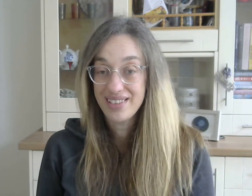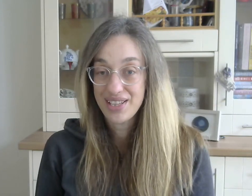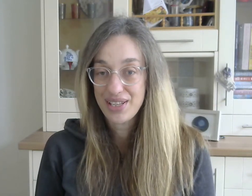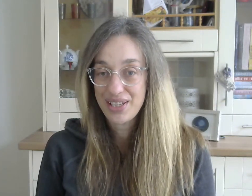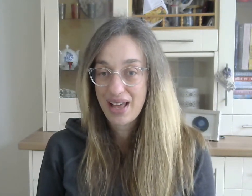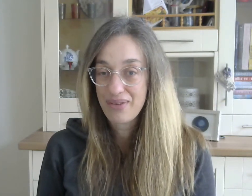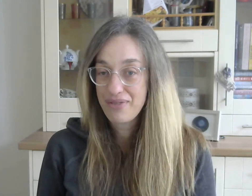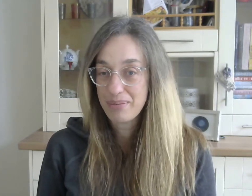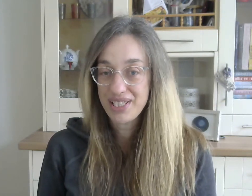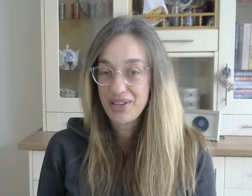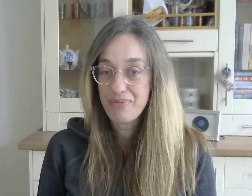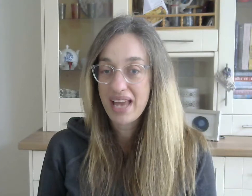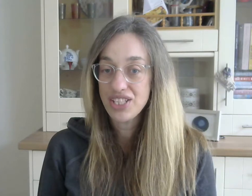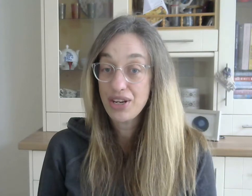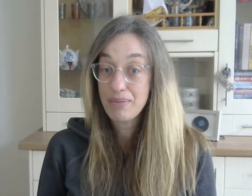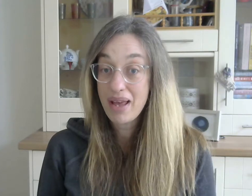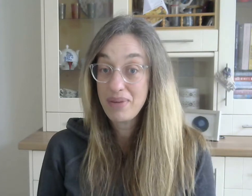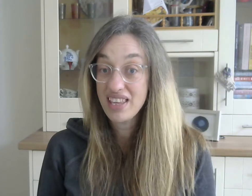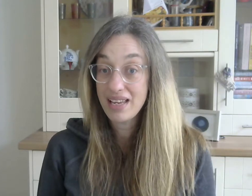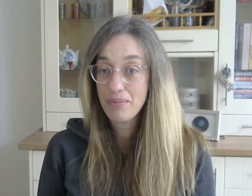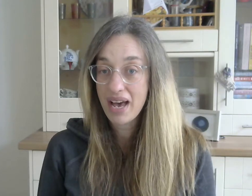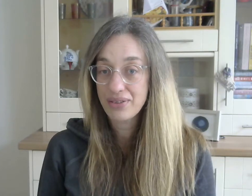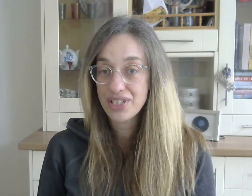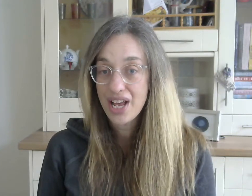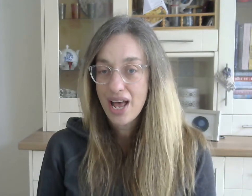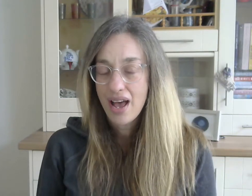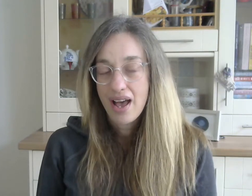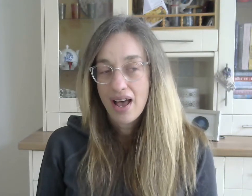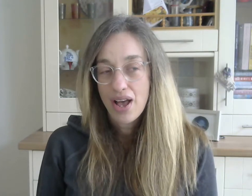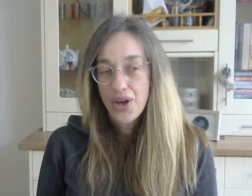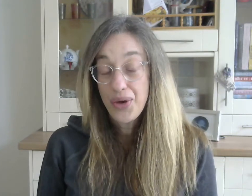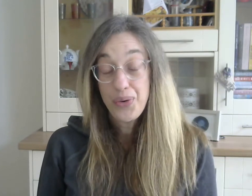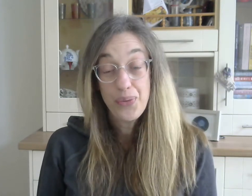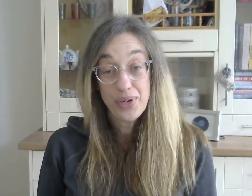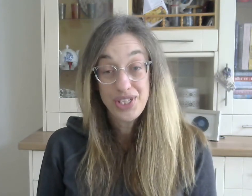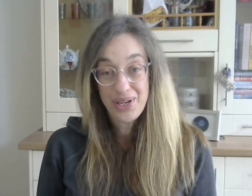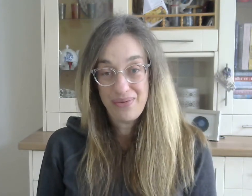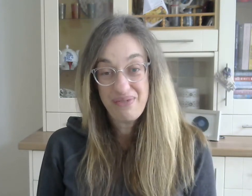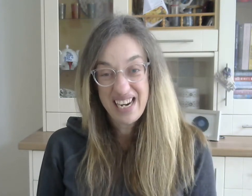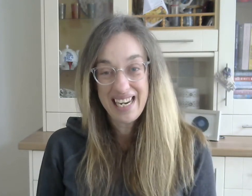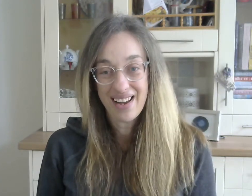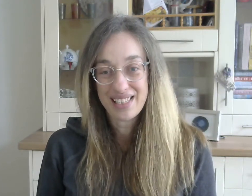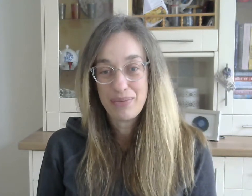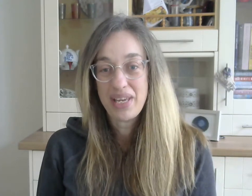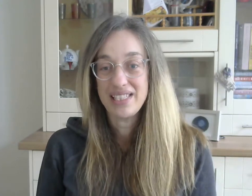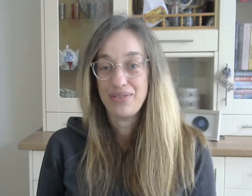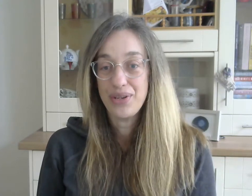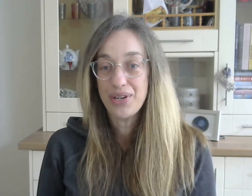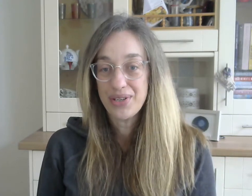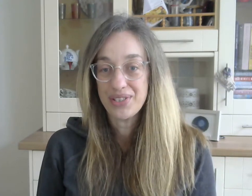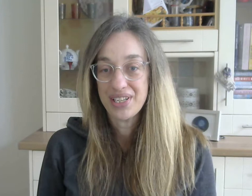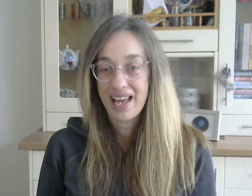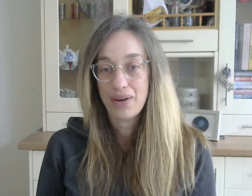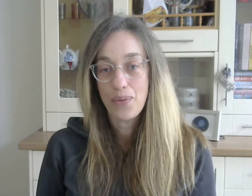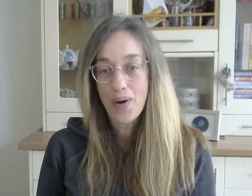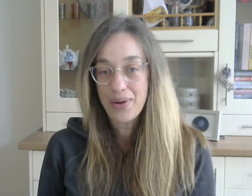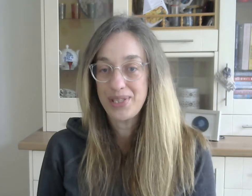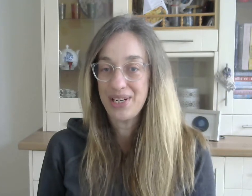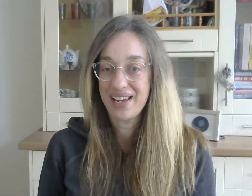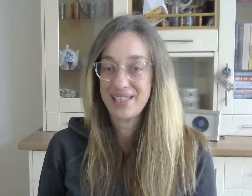that famous that you've met, you could maybe think about who would you really like to meet if you could, and why would you like to